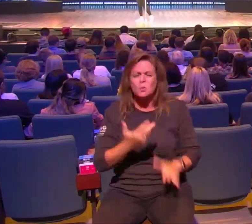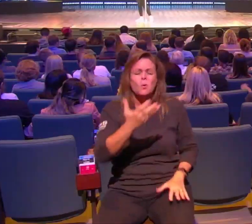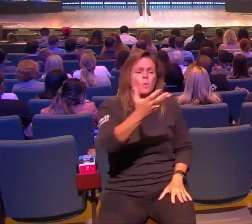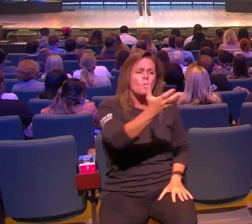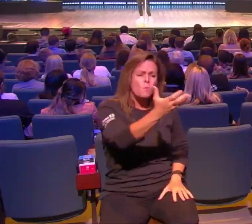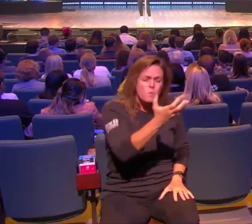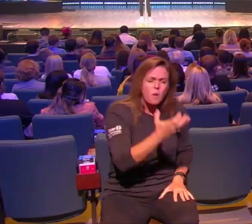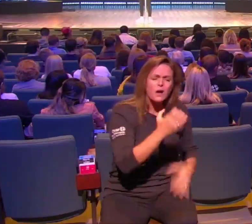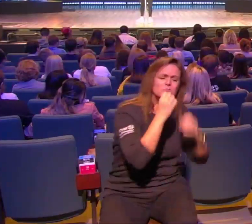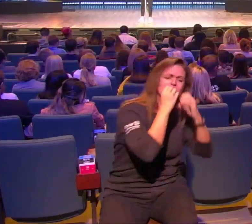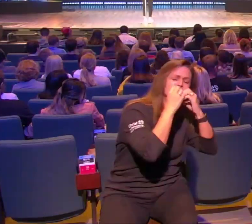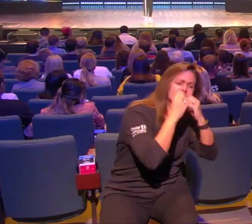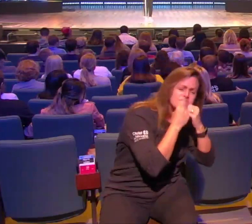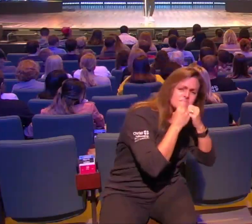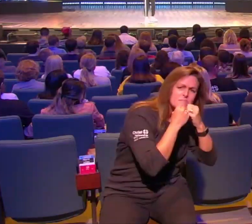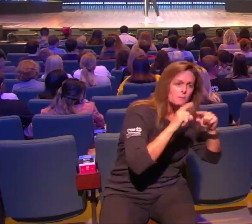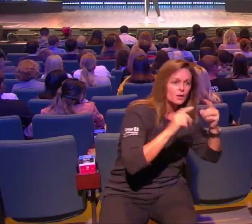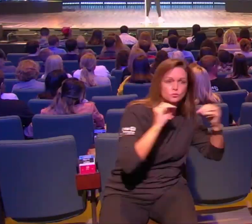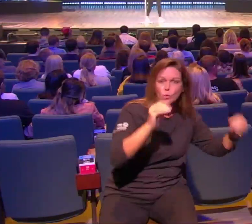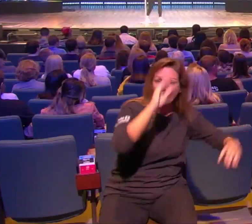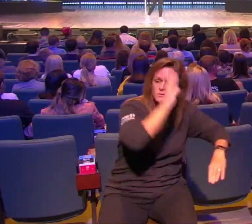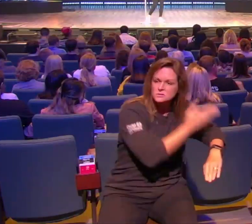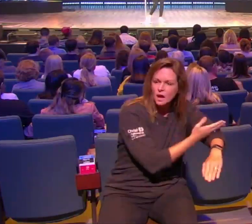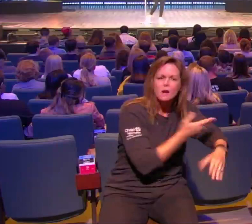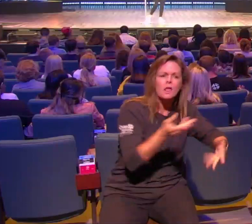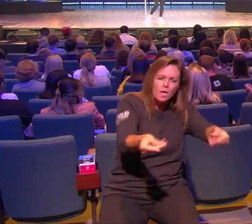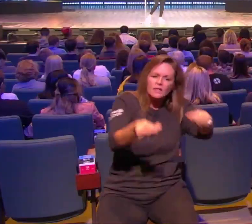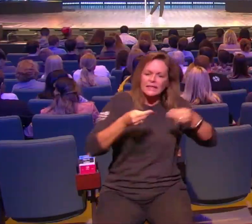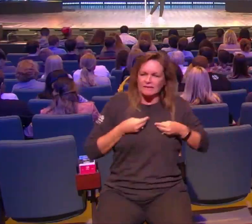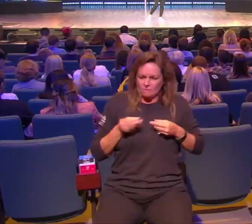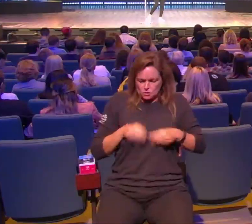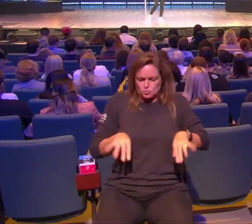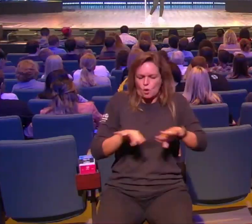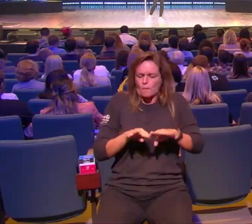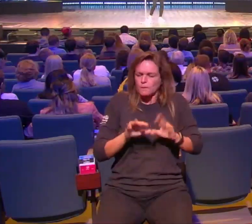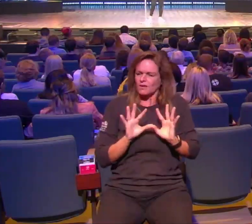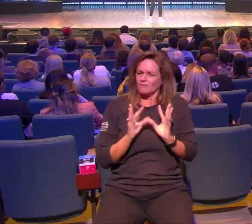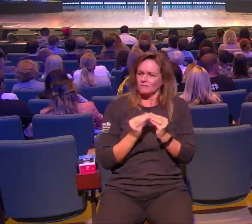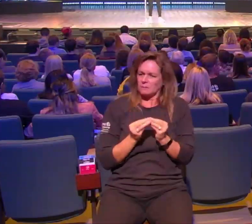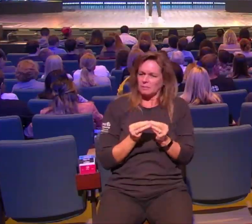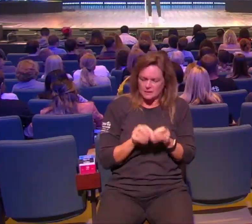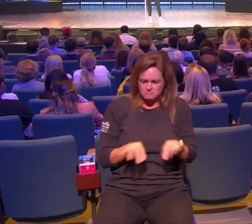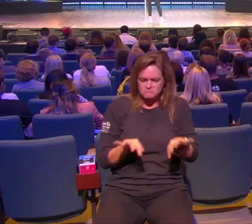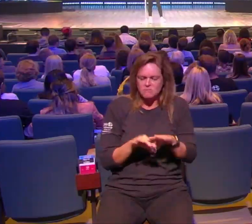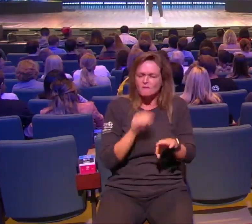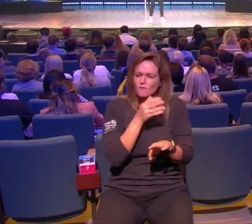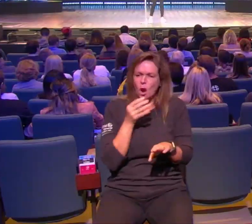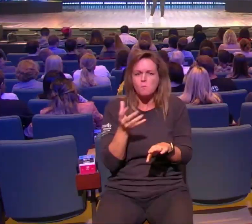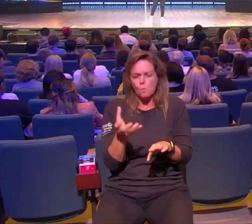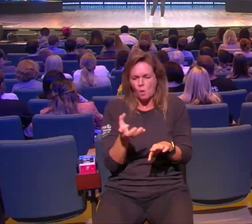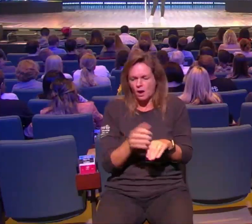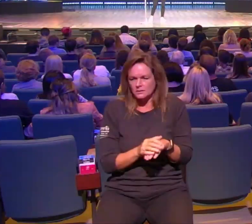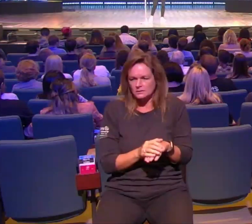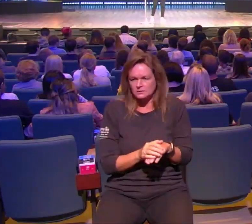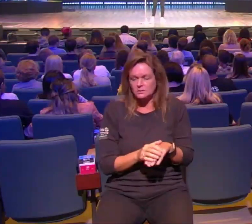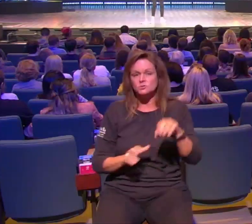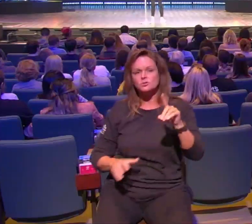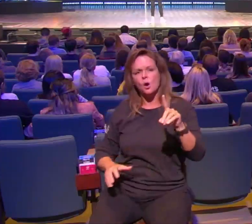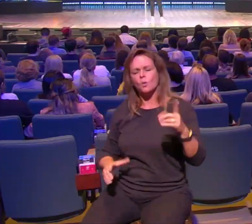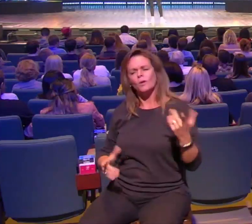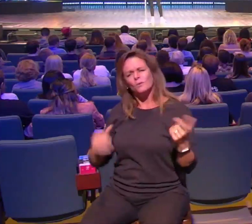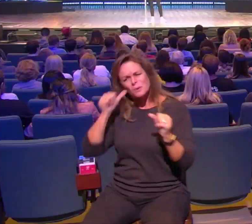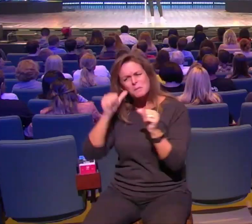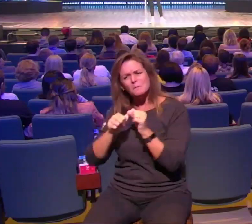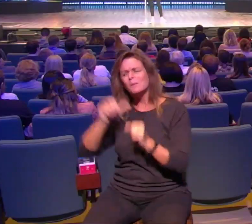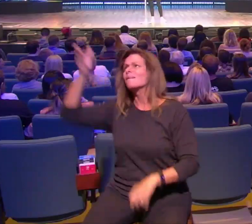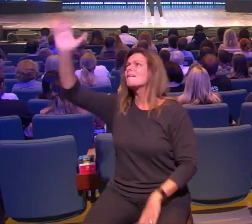and value to women who lived in a culture that oppressed them. And I don't want to give a spoiler alert here, but what you're going to see in